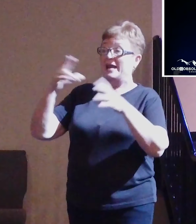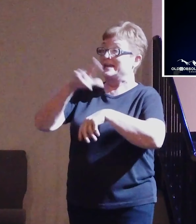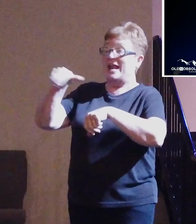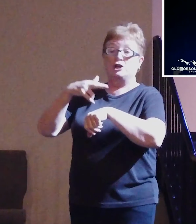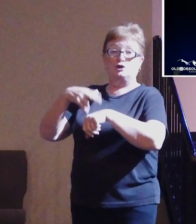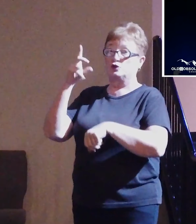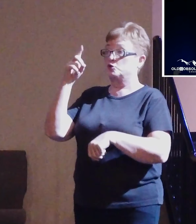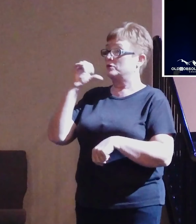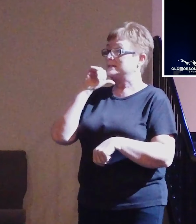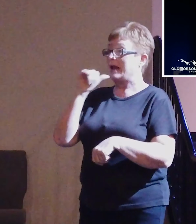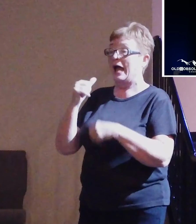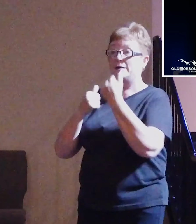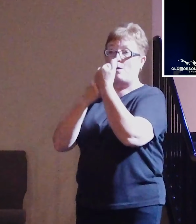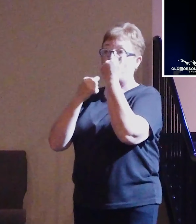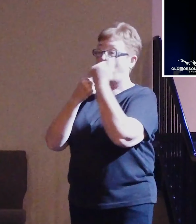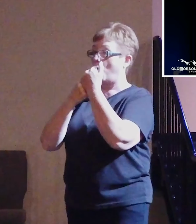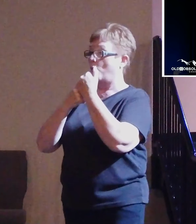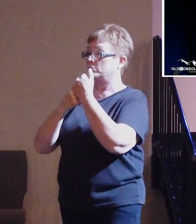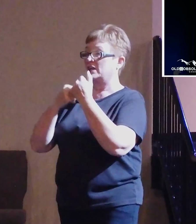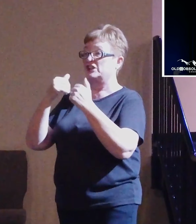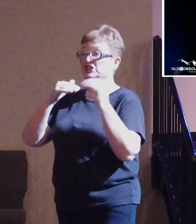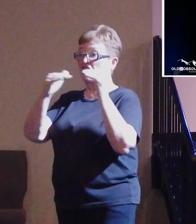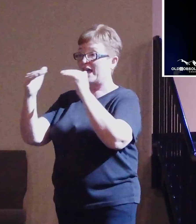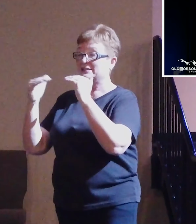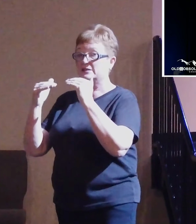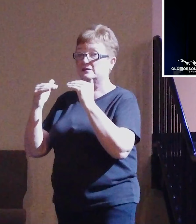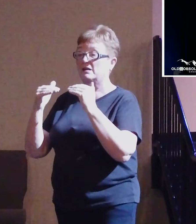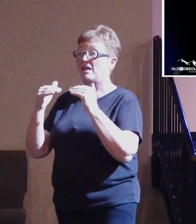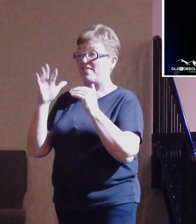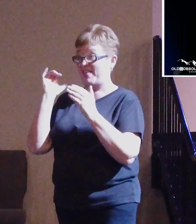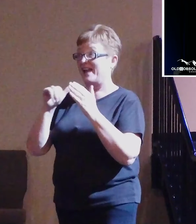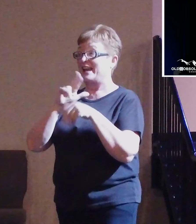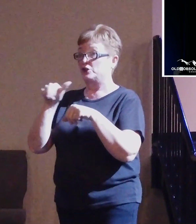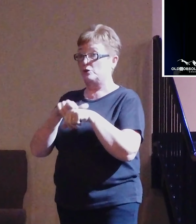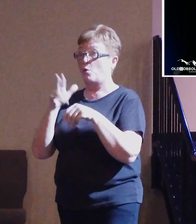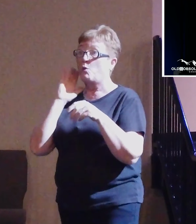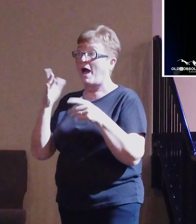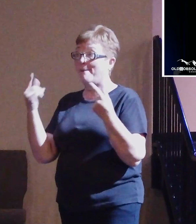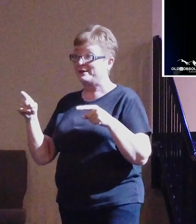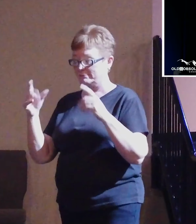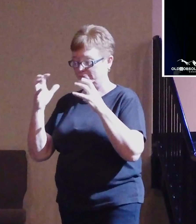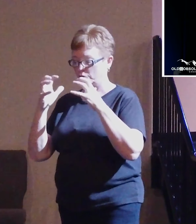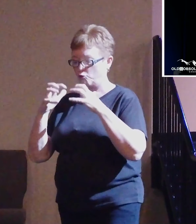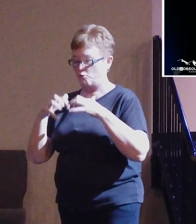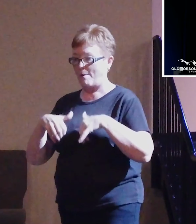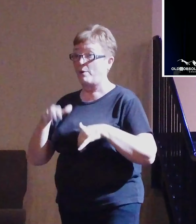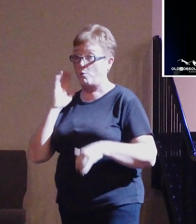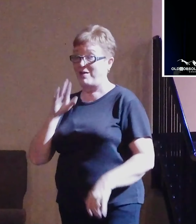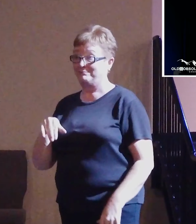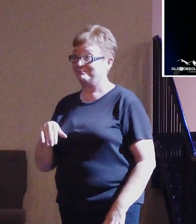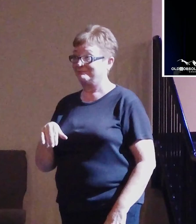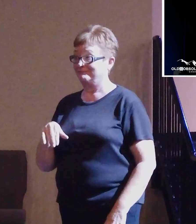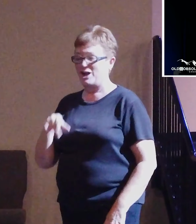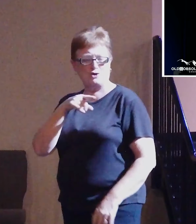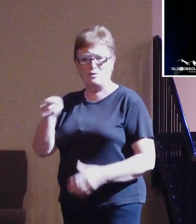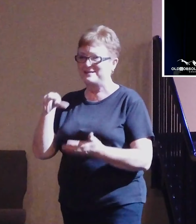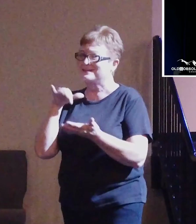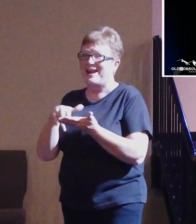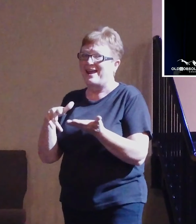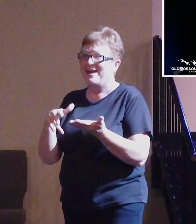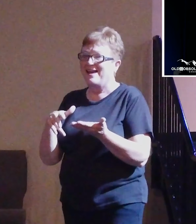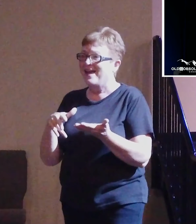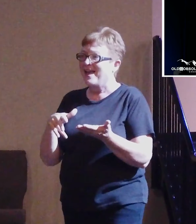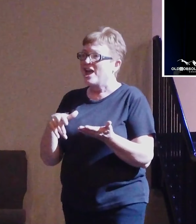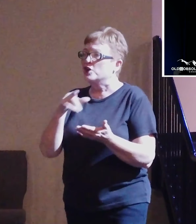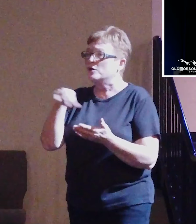uphold justice eventually crumble. Always happens. You can study it. There's no nation on earth that's been